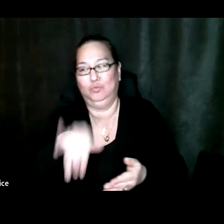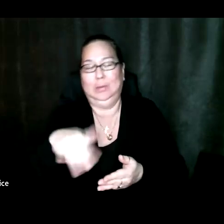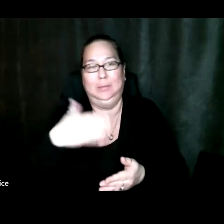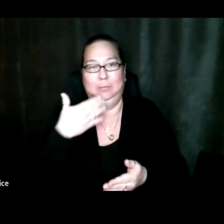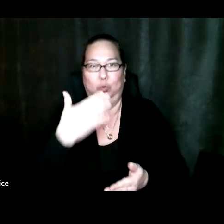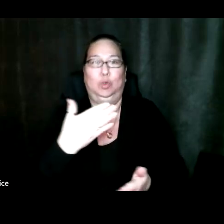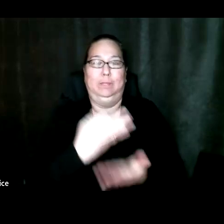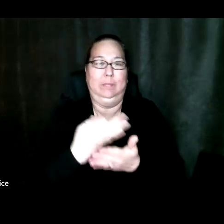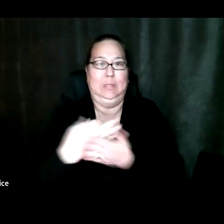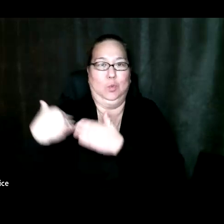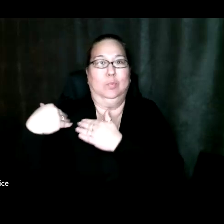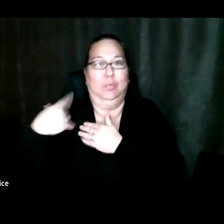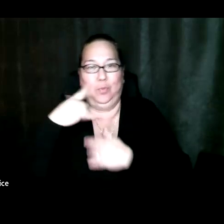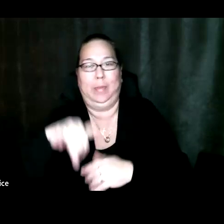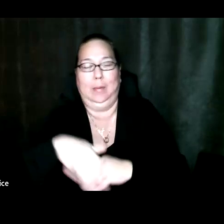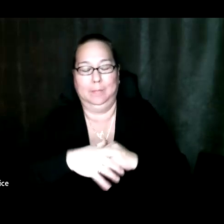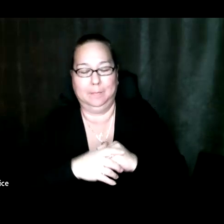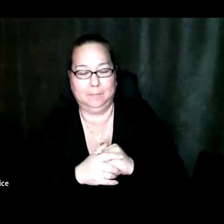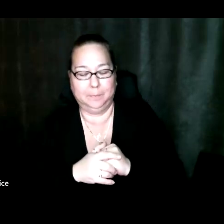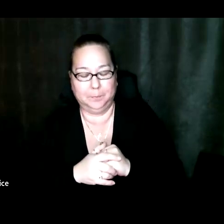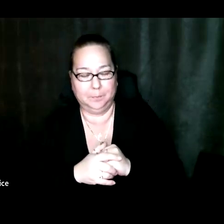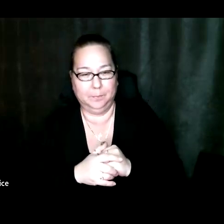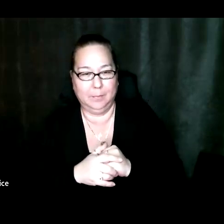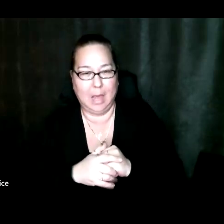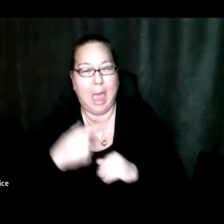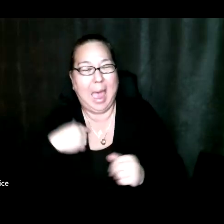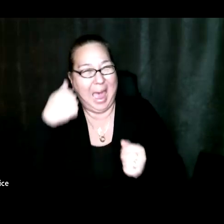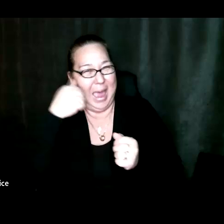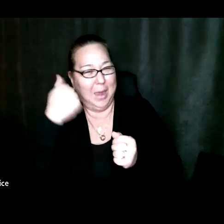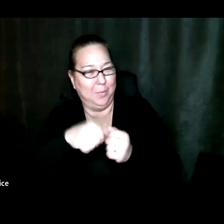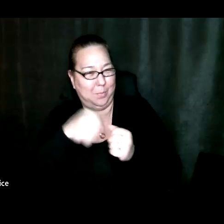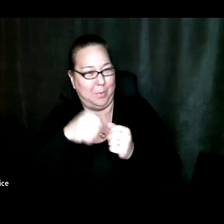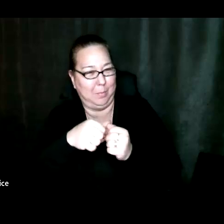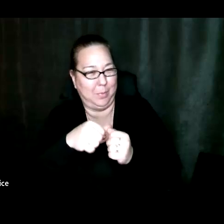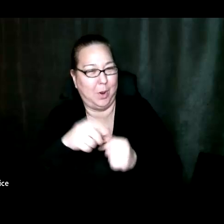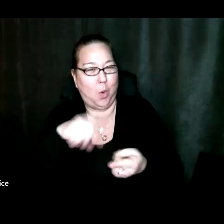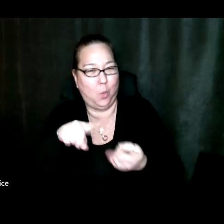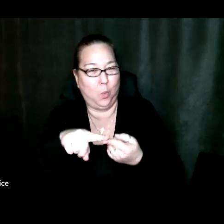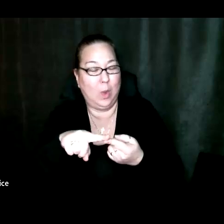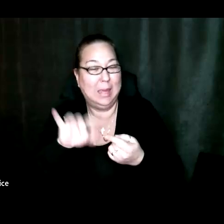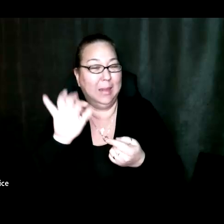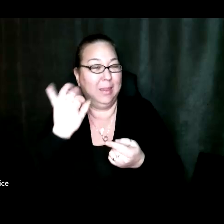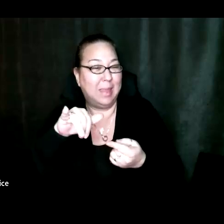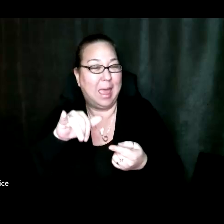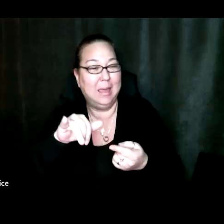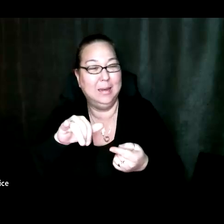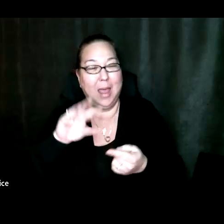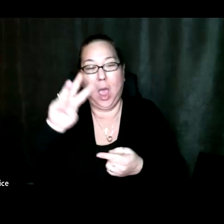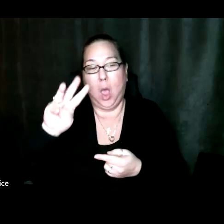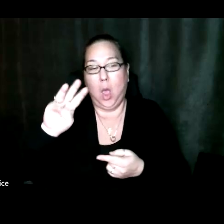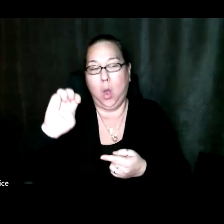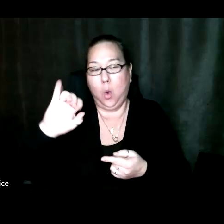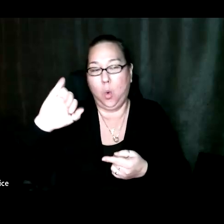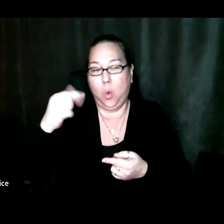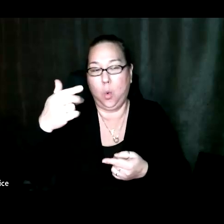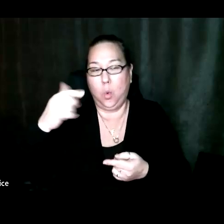I remember when weighted student funding was put in. And one of the key findings of it was we discovered a lot of inequities in